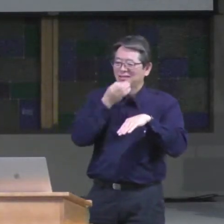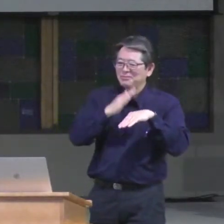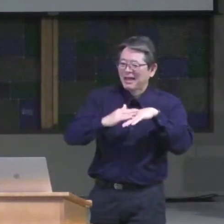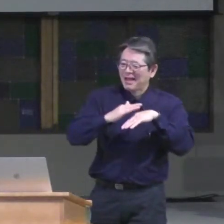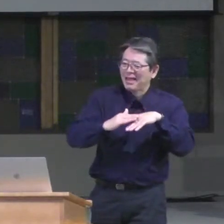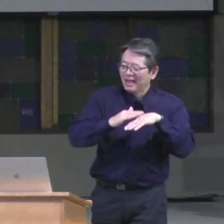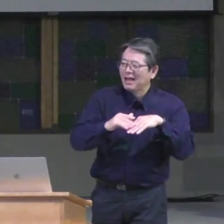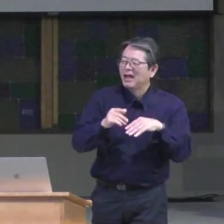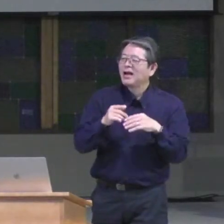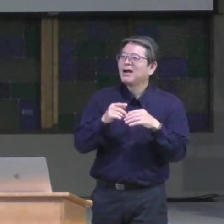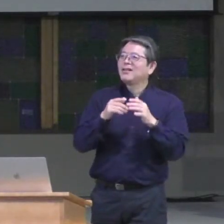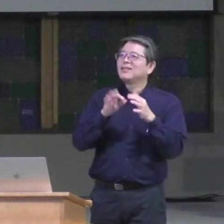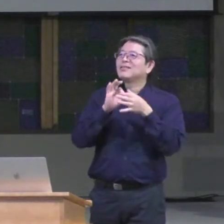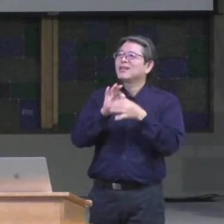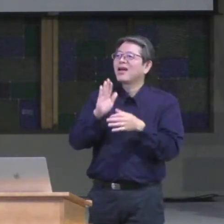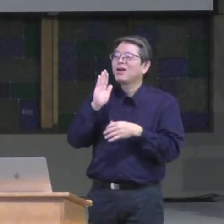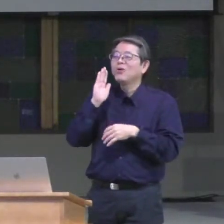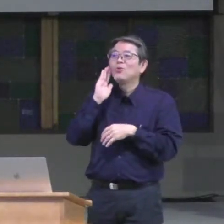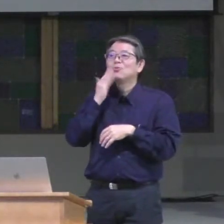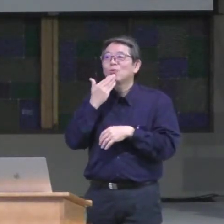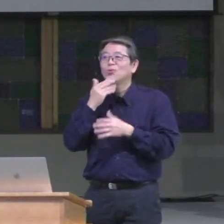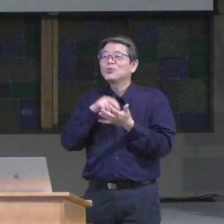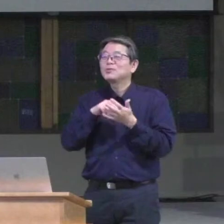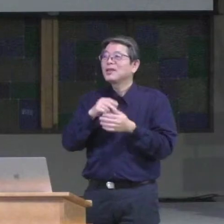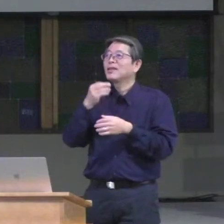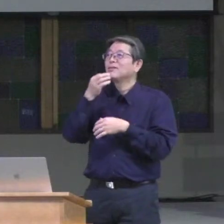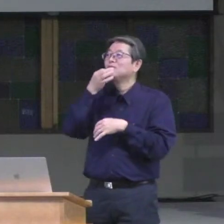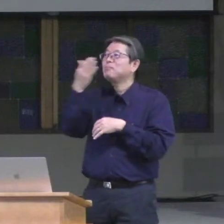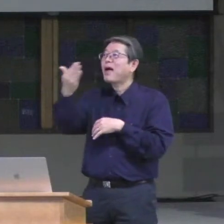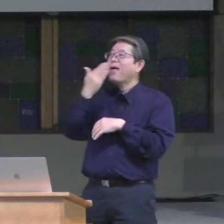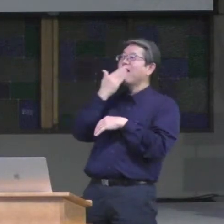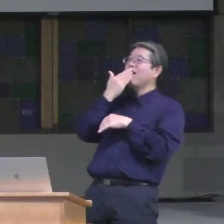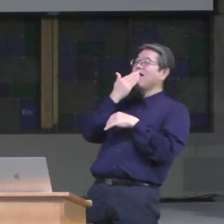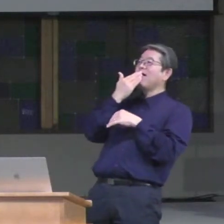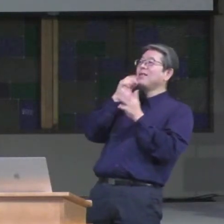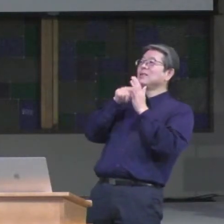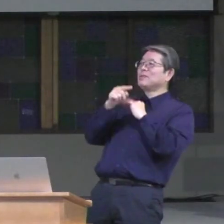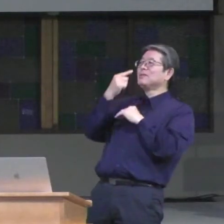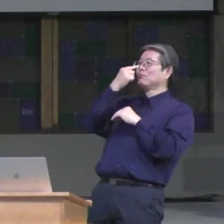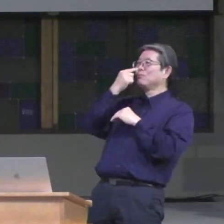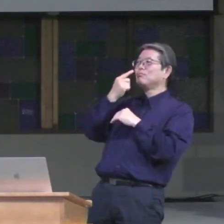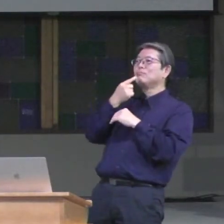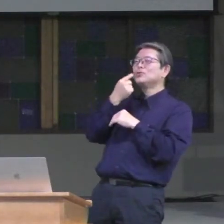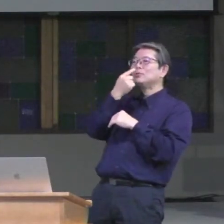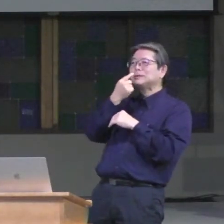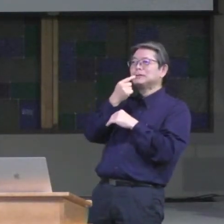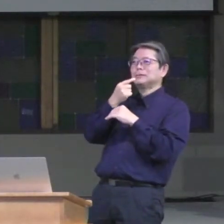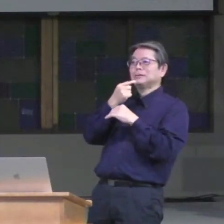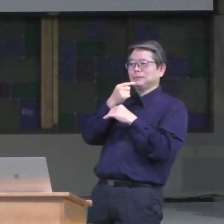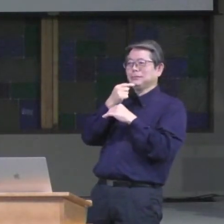Yeah, so spit is just something for healing, right?